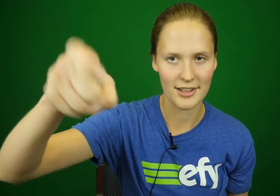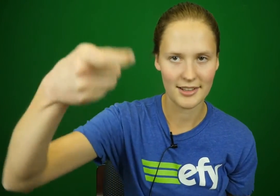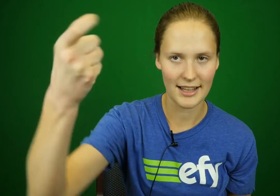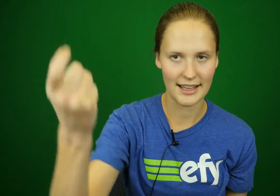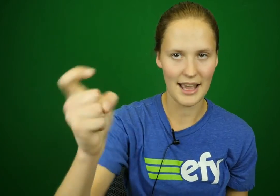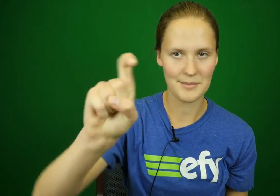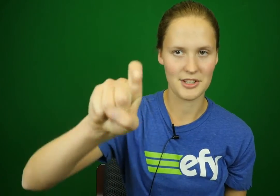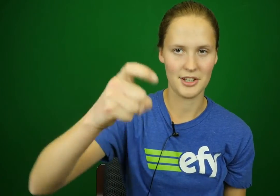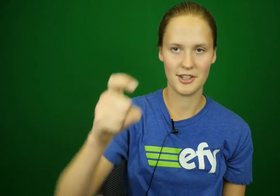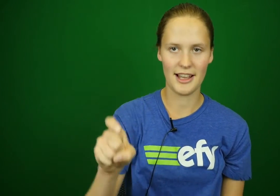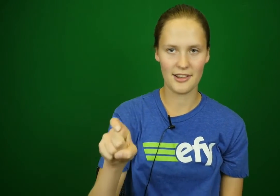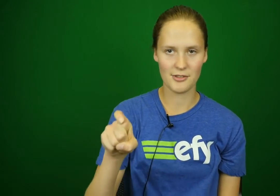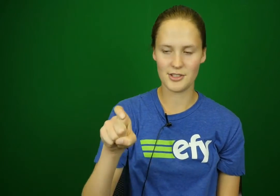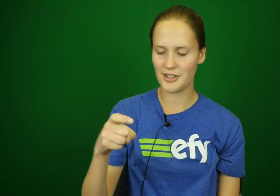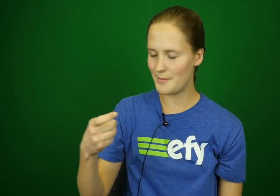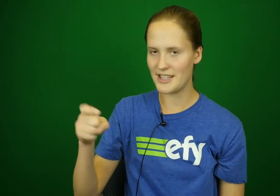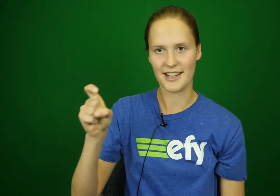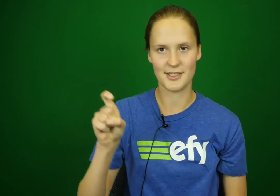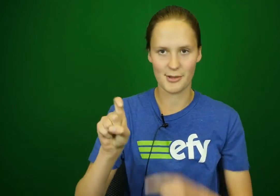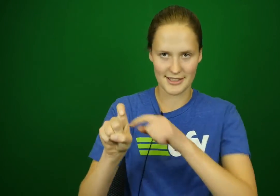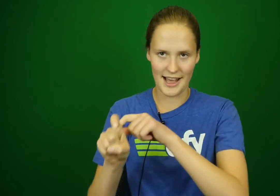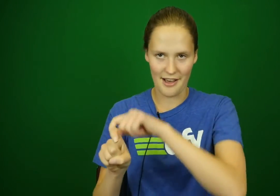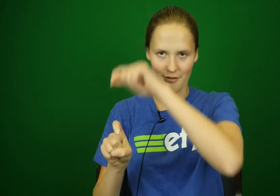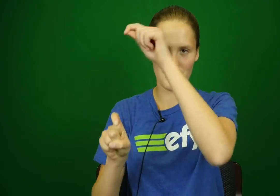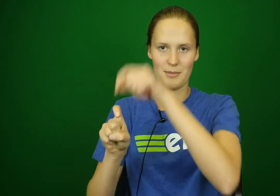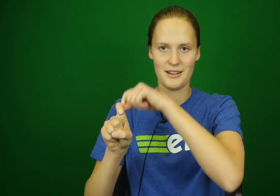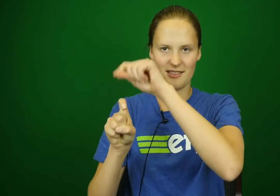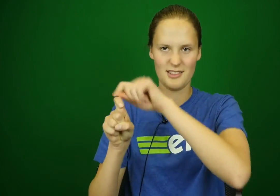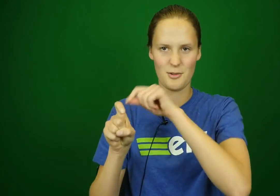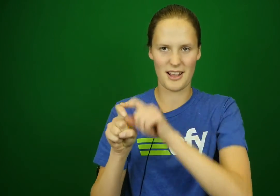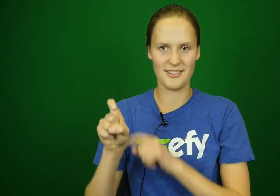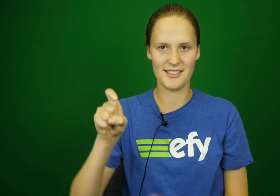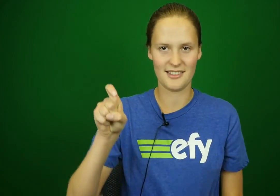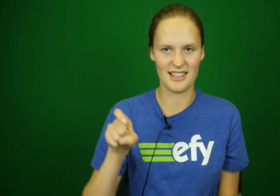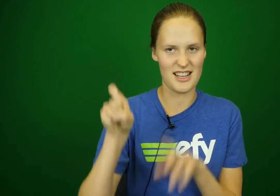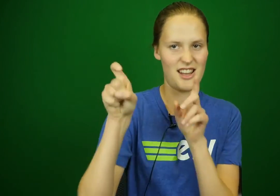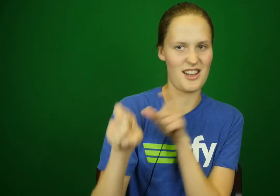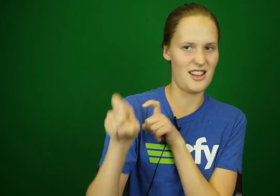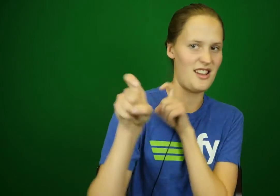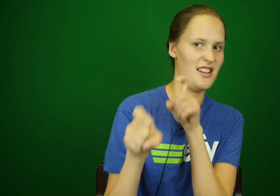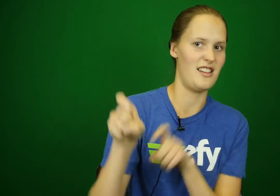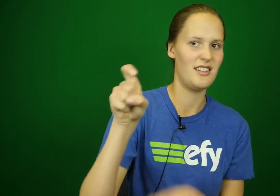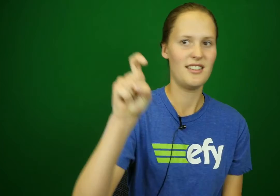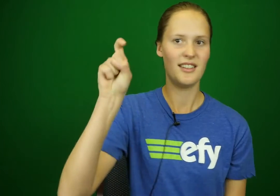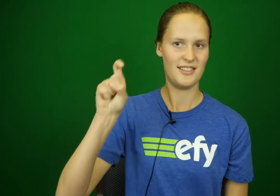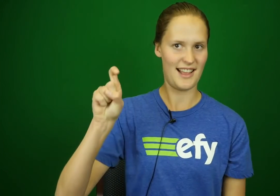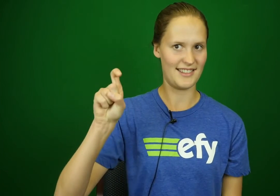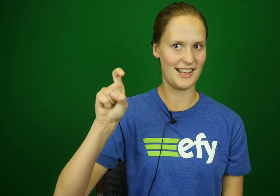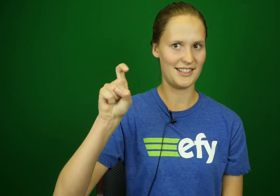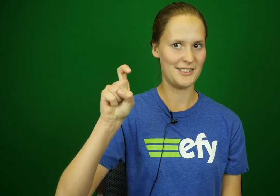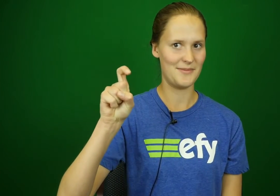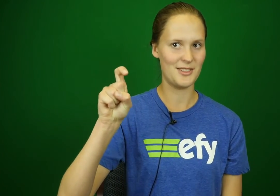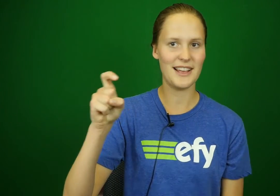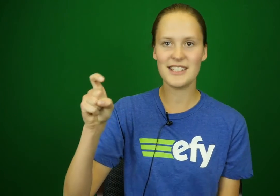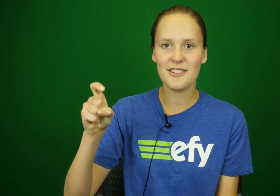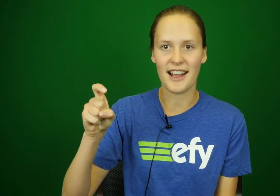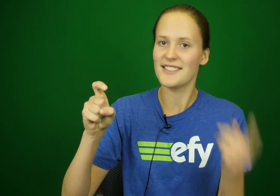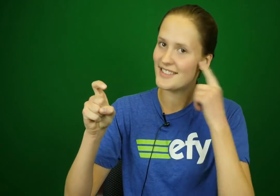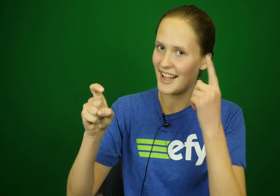hook, like Captain Hook, or like those creepy dinosaurs that have really big toenails that are like, that's X. So like T-Rex, that's